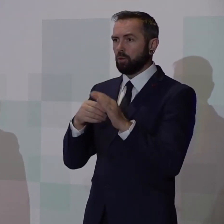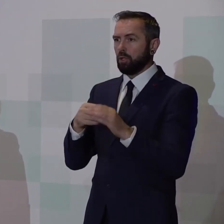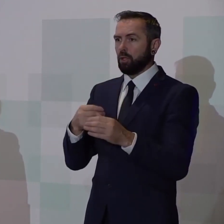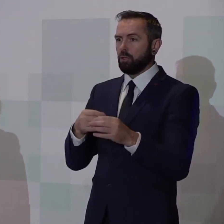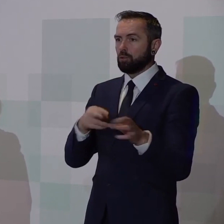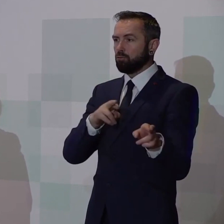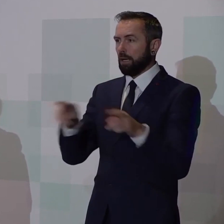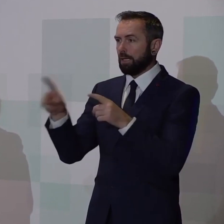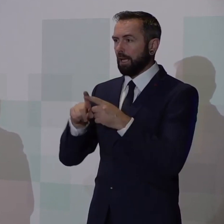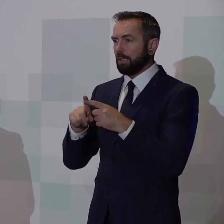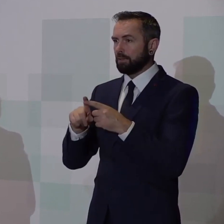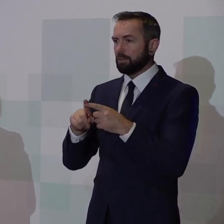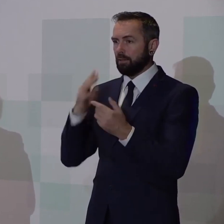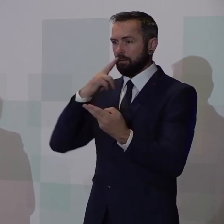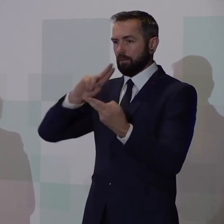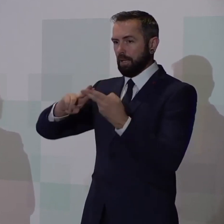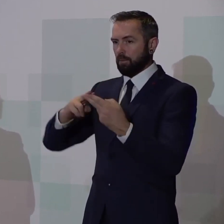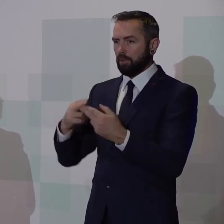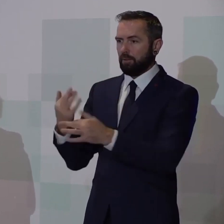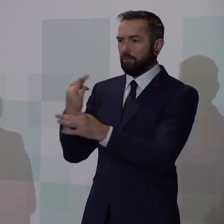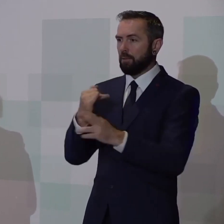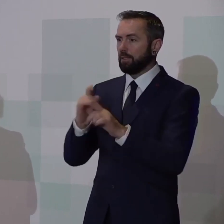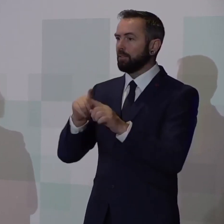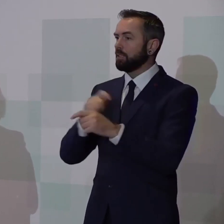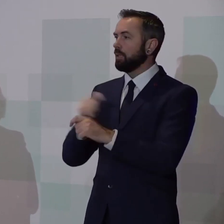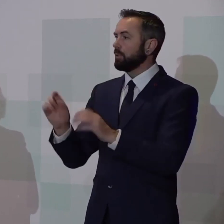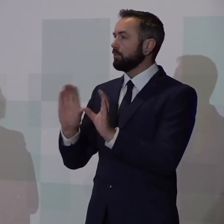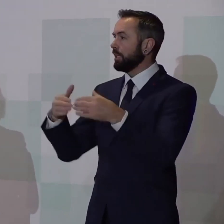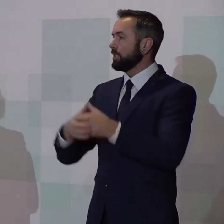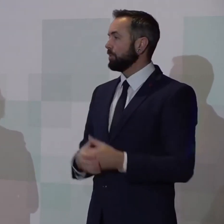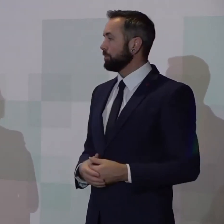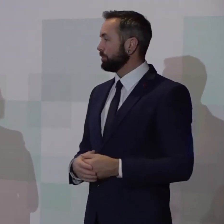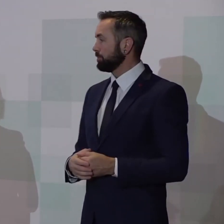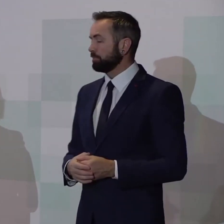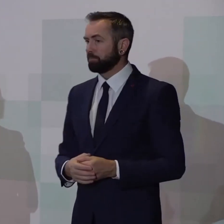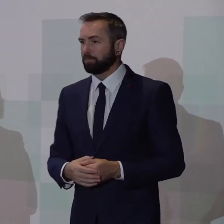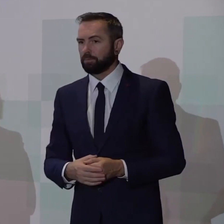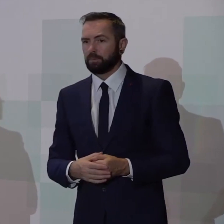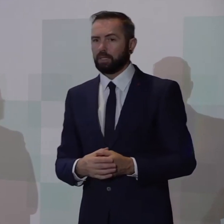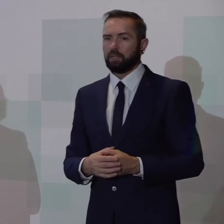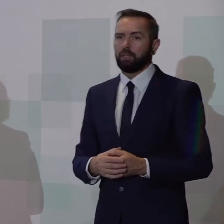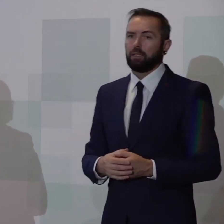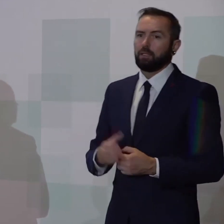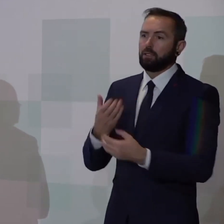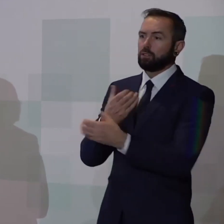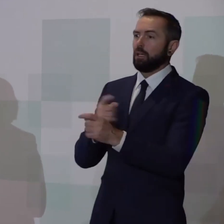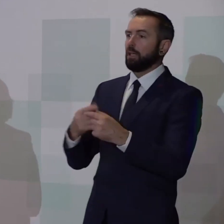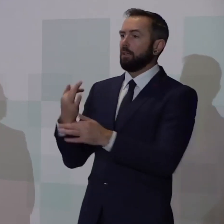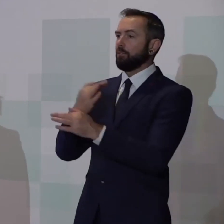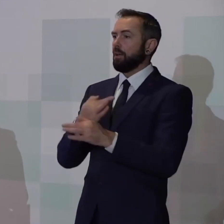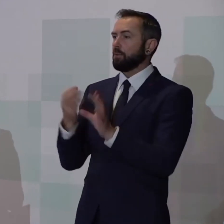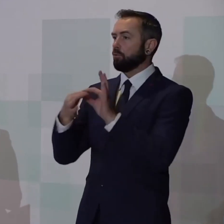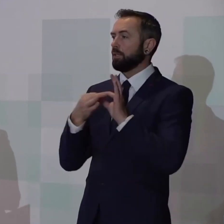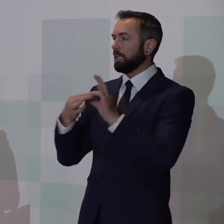regulate and define families and different kinds of relationships. So the Child and Family Relationships Act